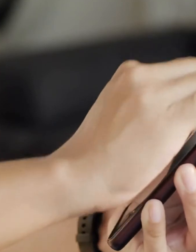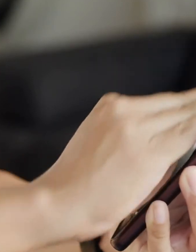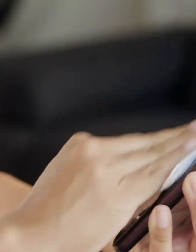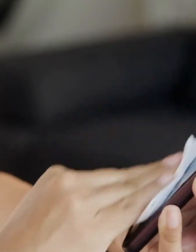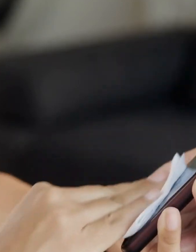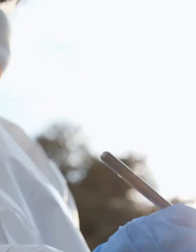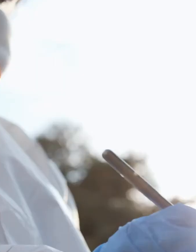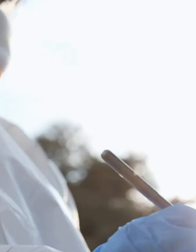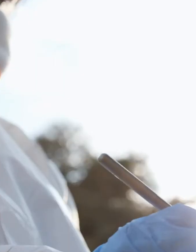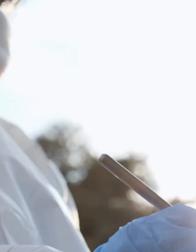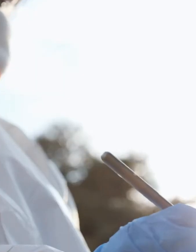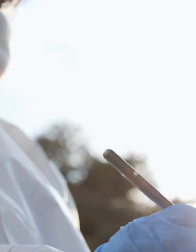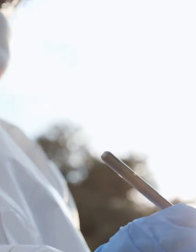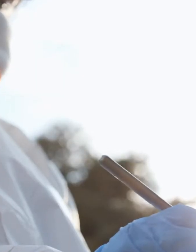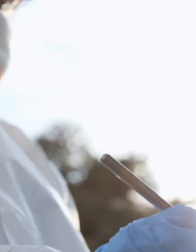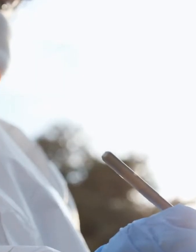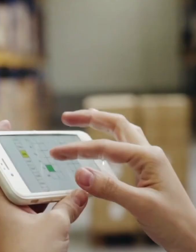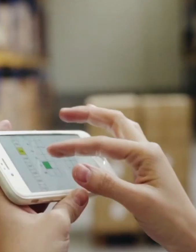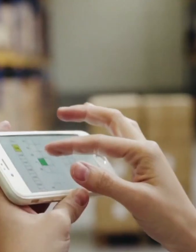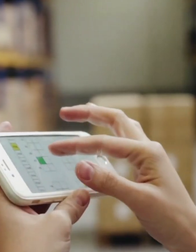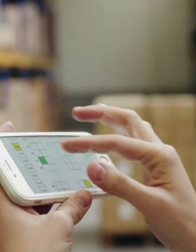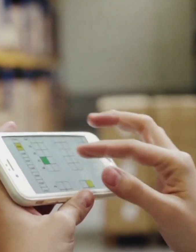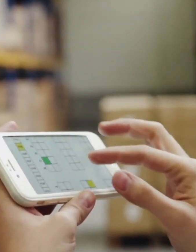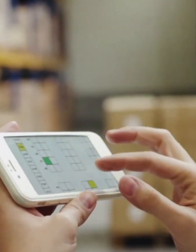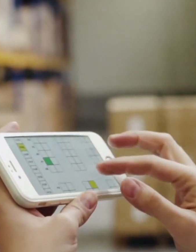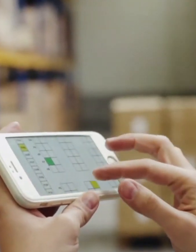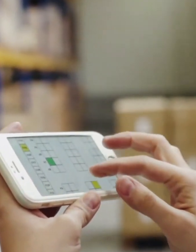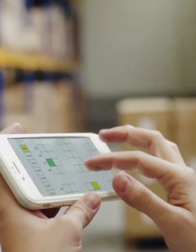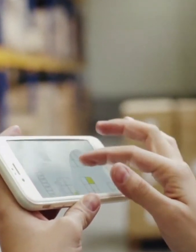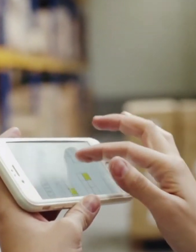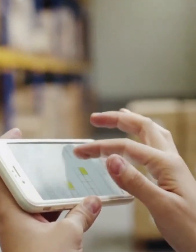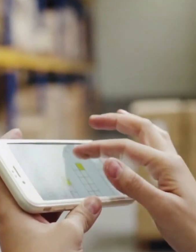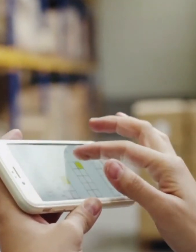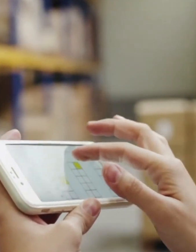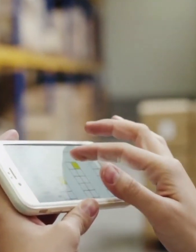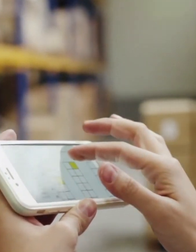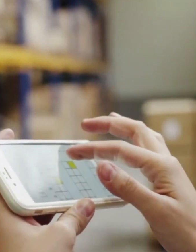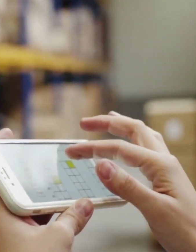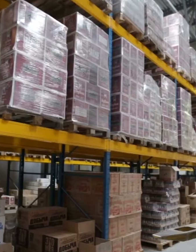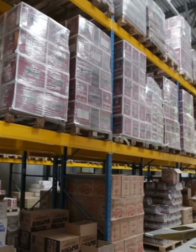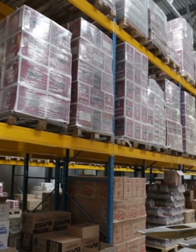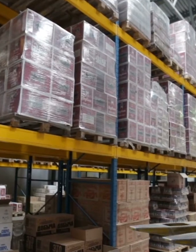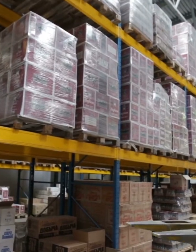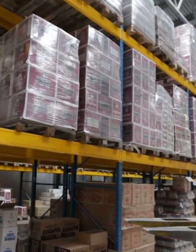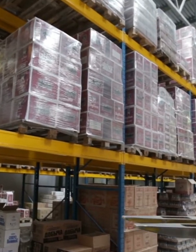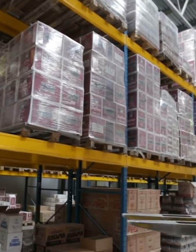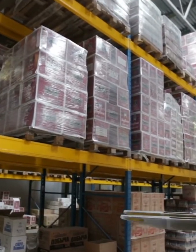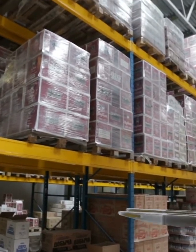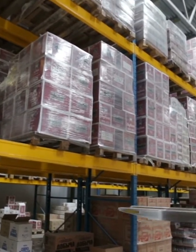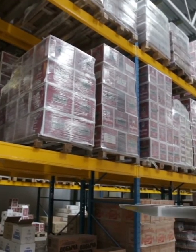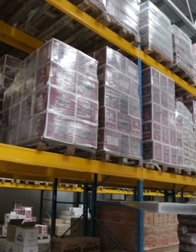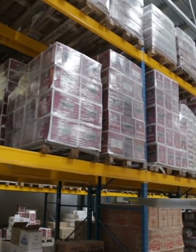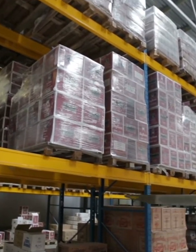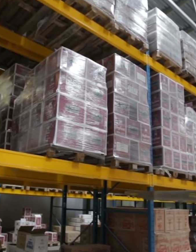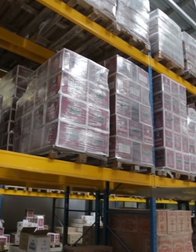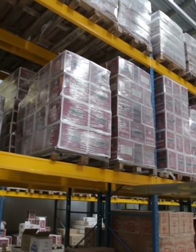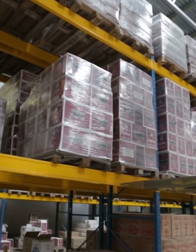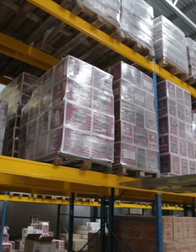this crisis, we're helping the city provide. We primarily like to tap into our resources that we have in our warehouse, in our main warehouse.